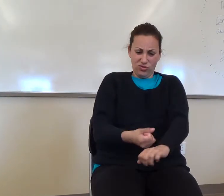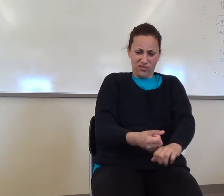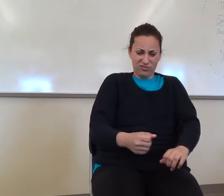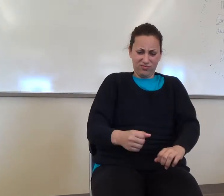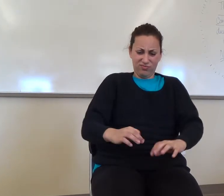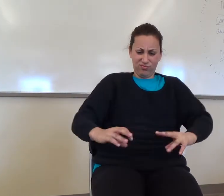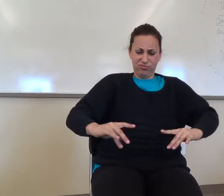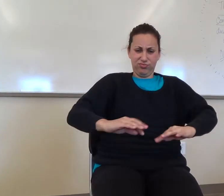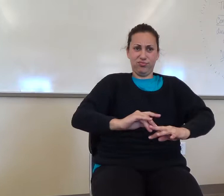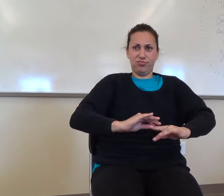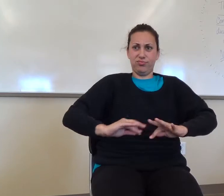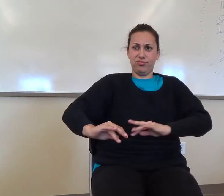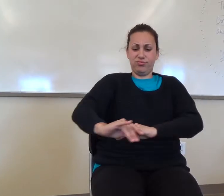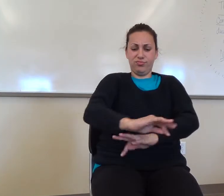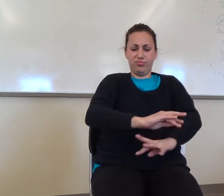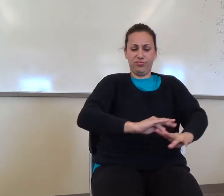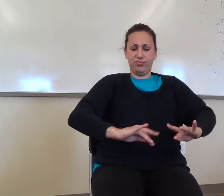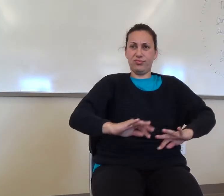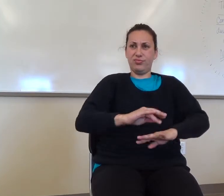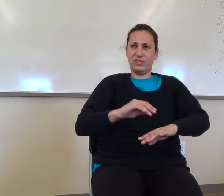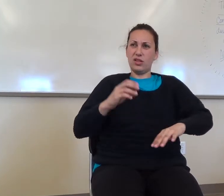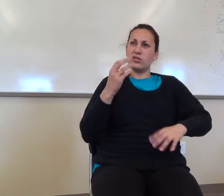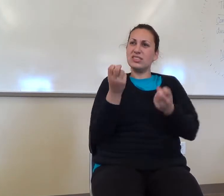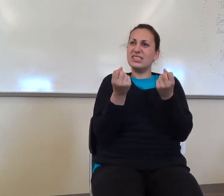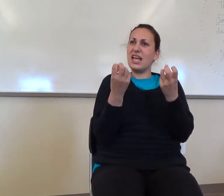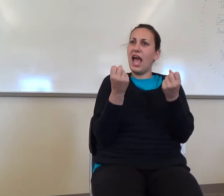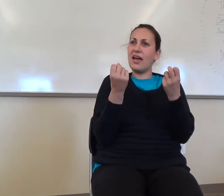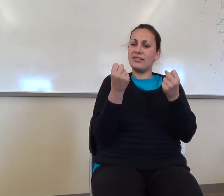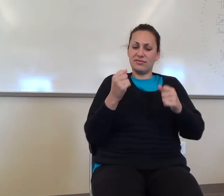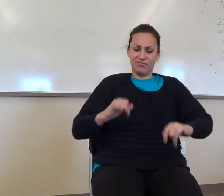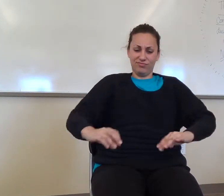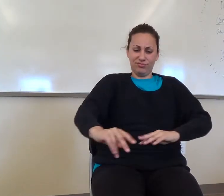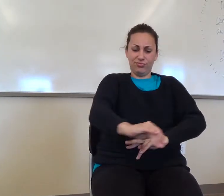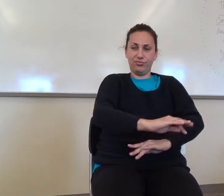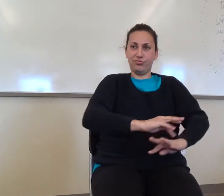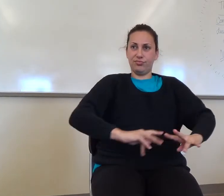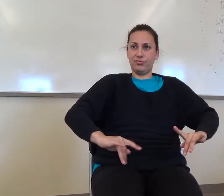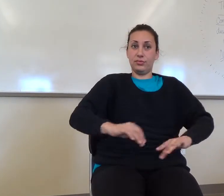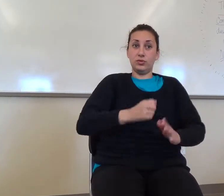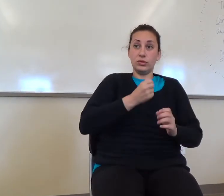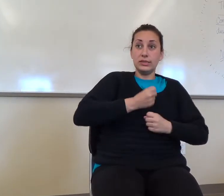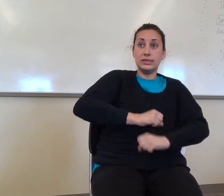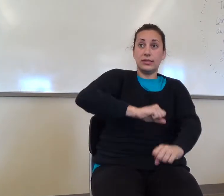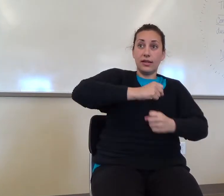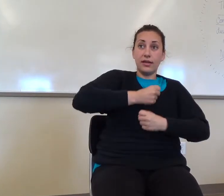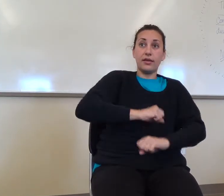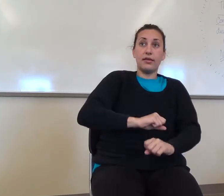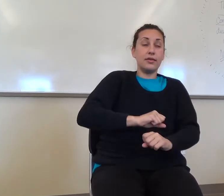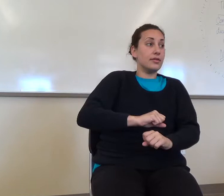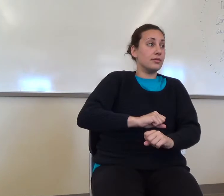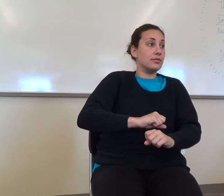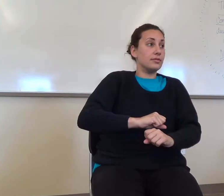on top of you, okay? So you dig down 40 feet, Then you start going this way,